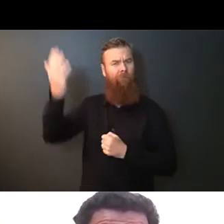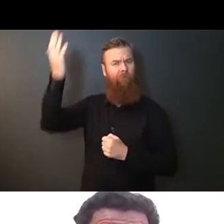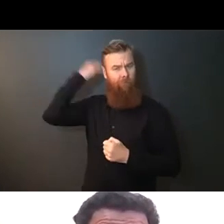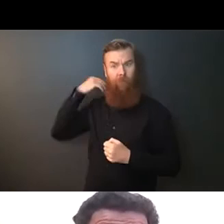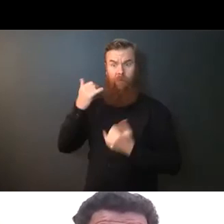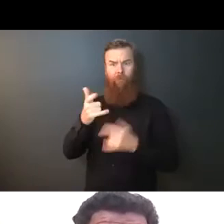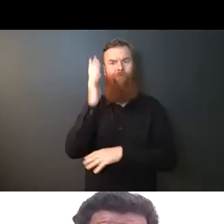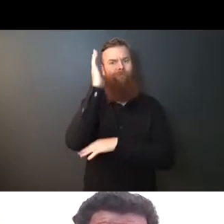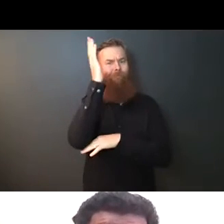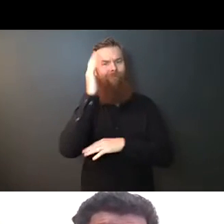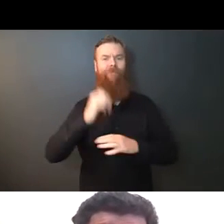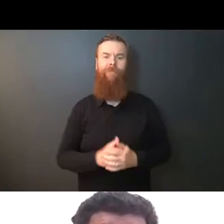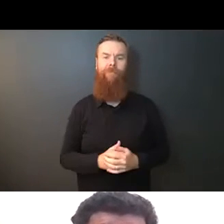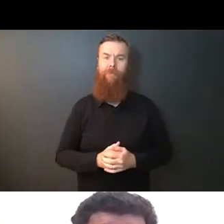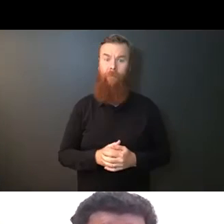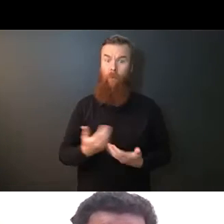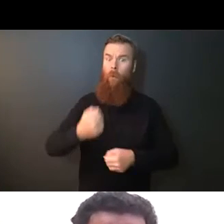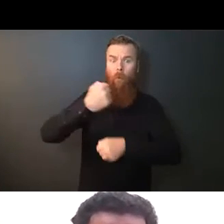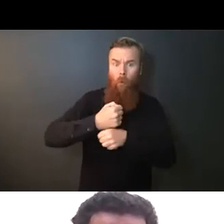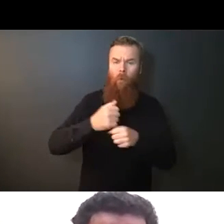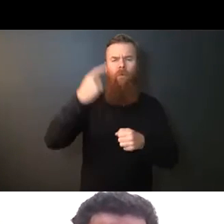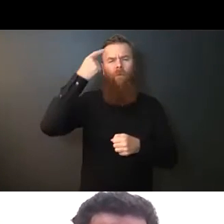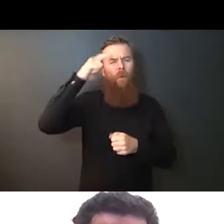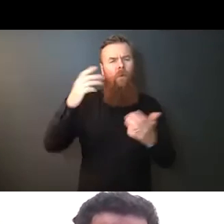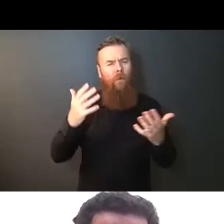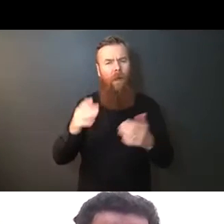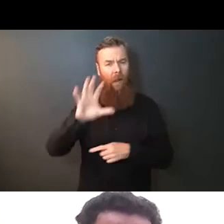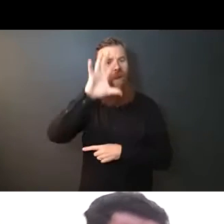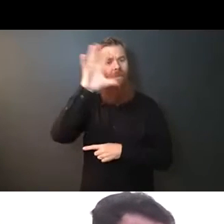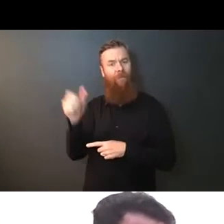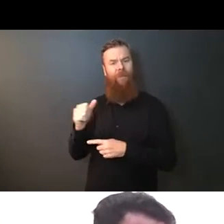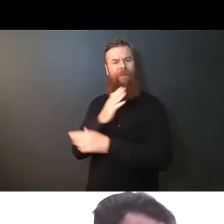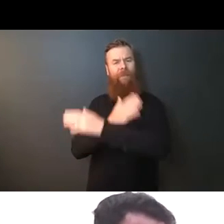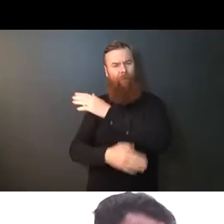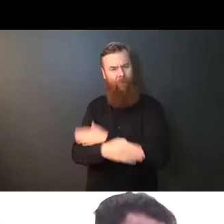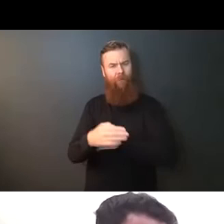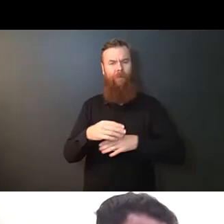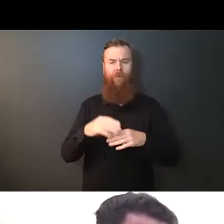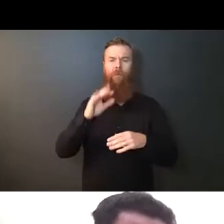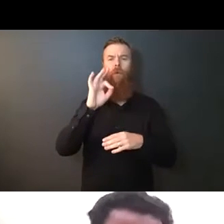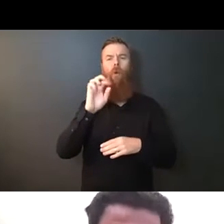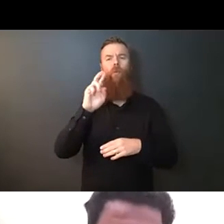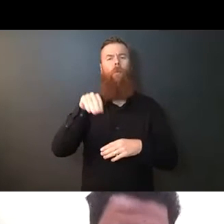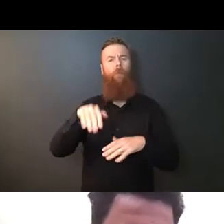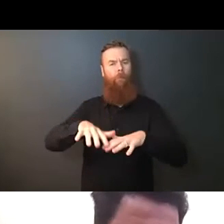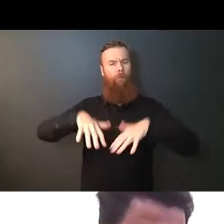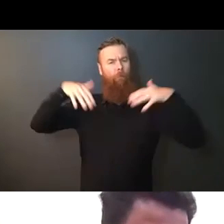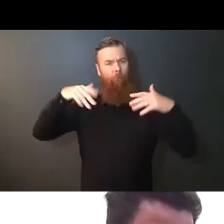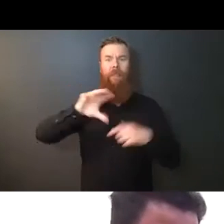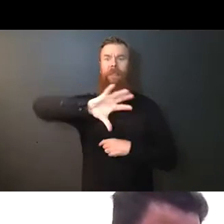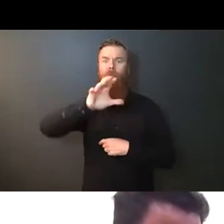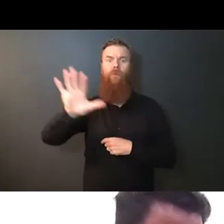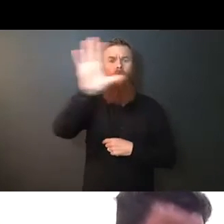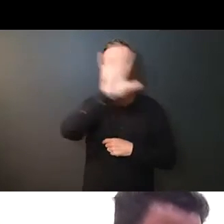the African Disability Forum as a national OPD engagement officer, but she also has been the